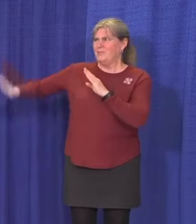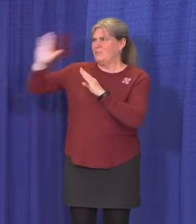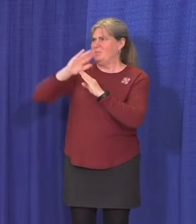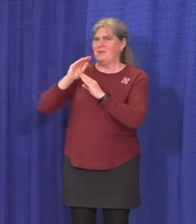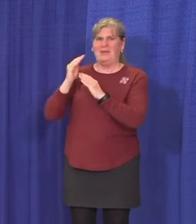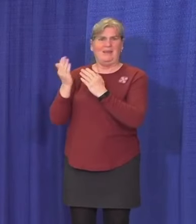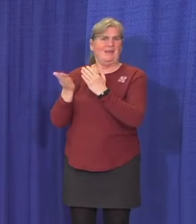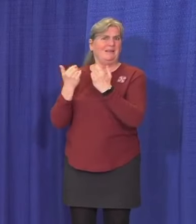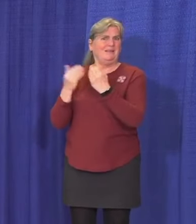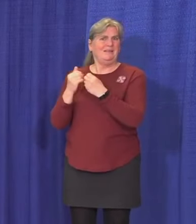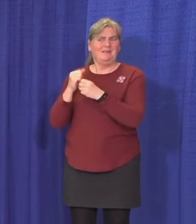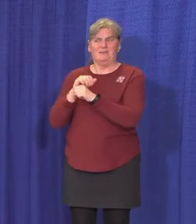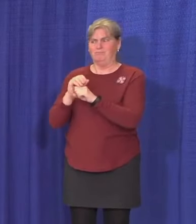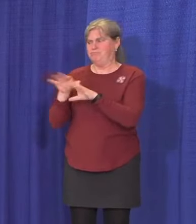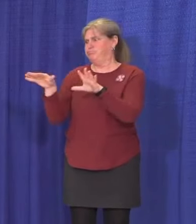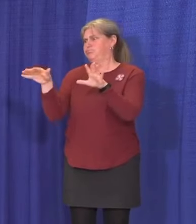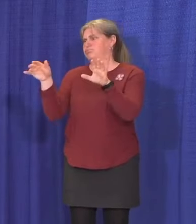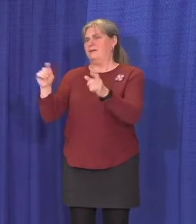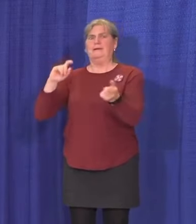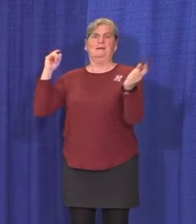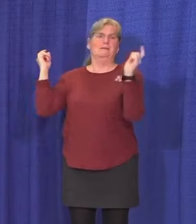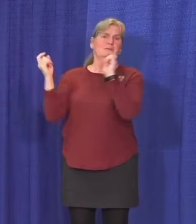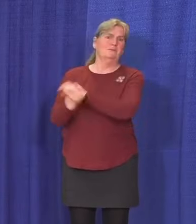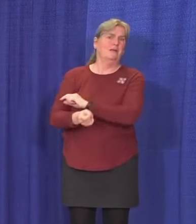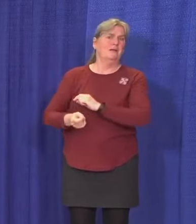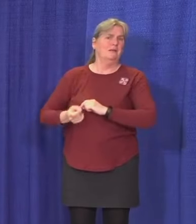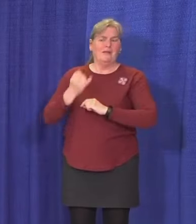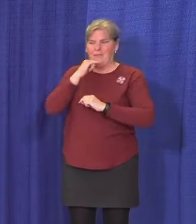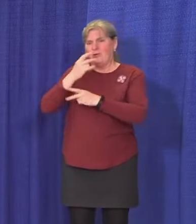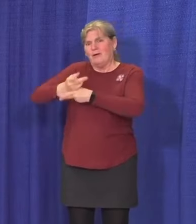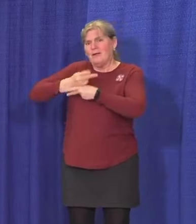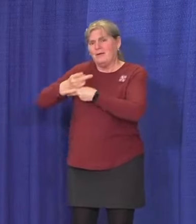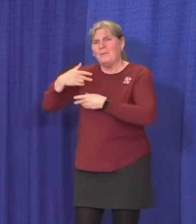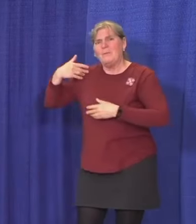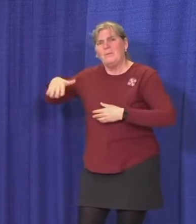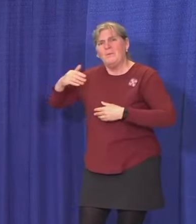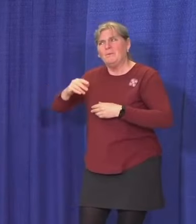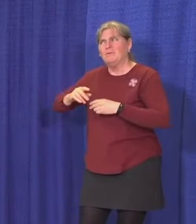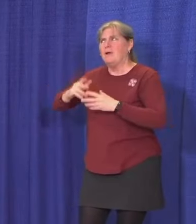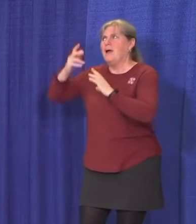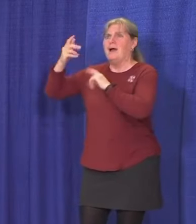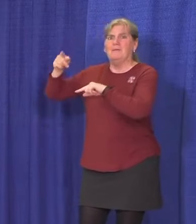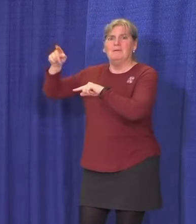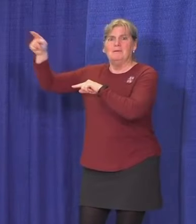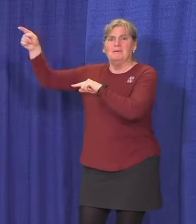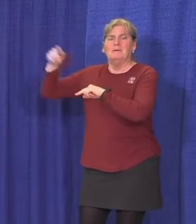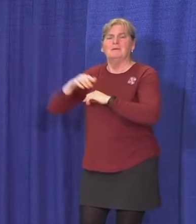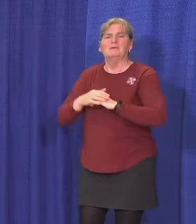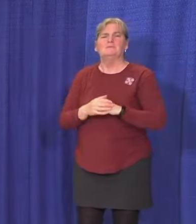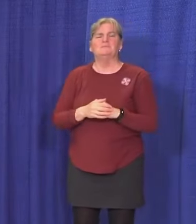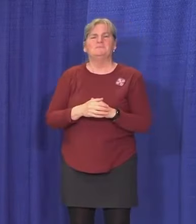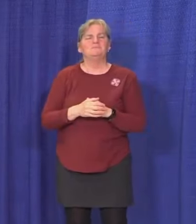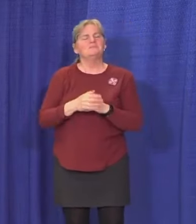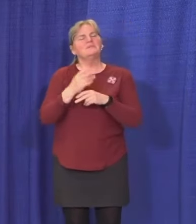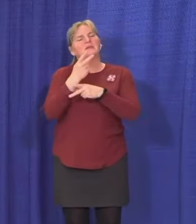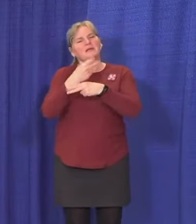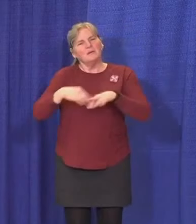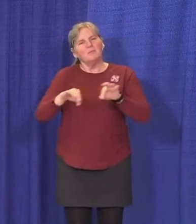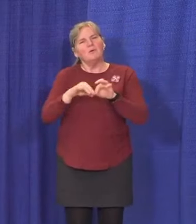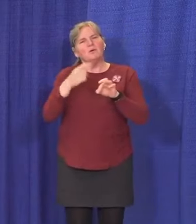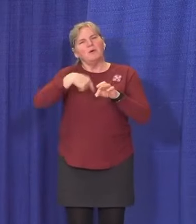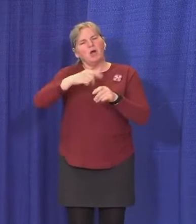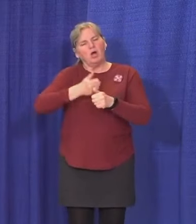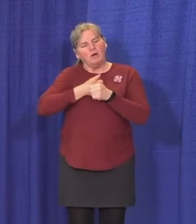how quickly things can change if we are not careful. We all need to continue to take precautions